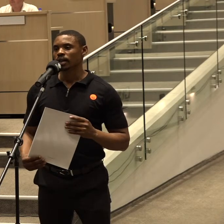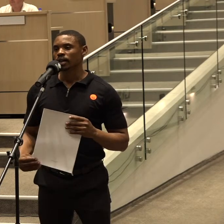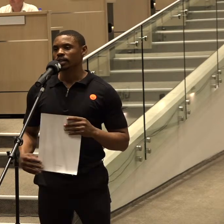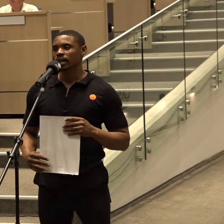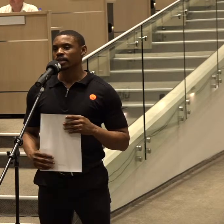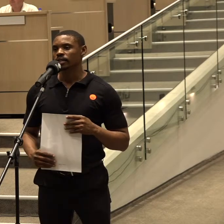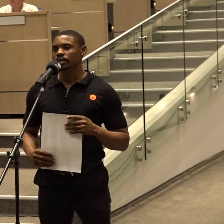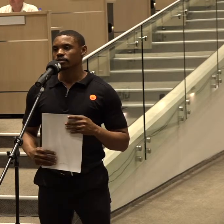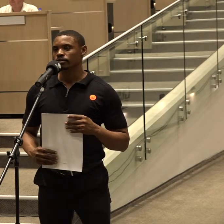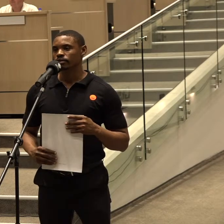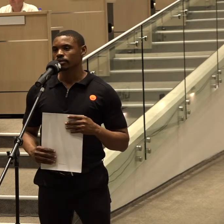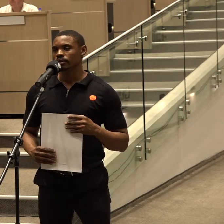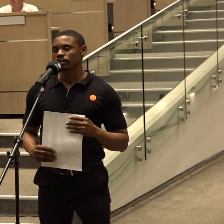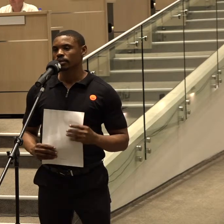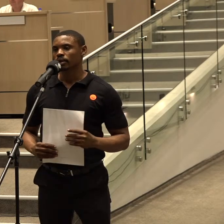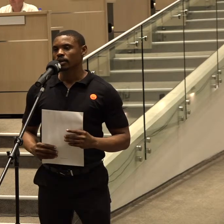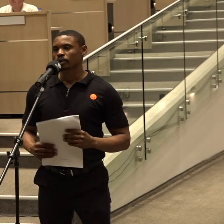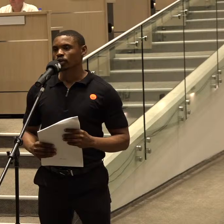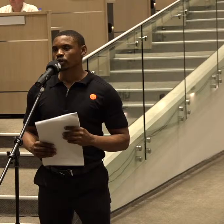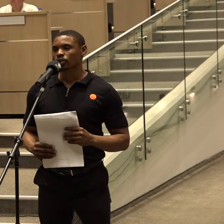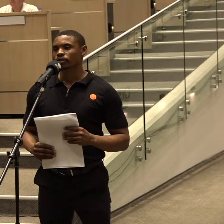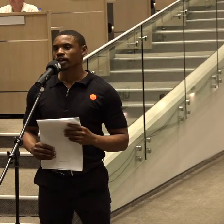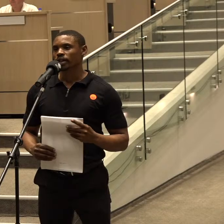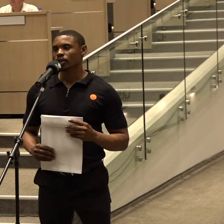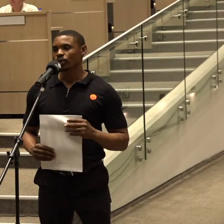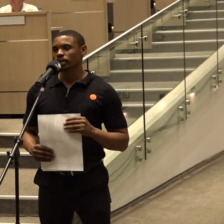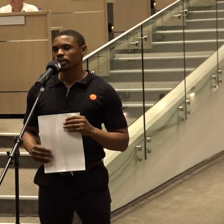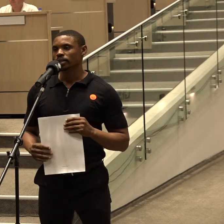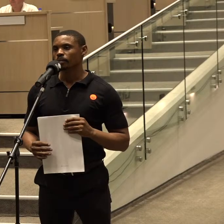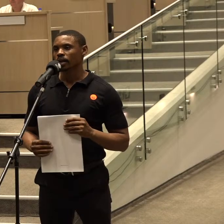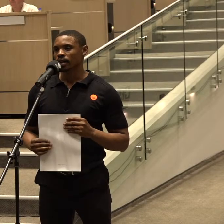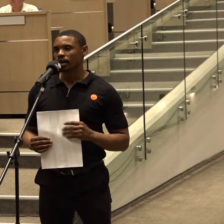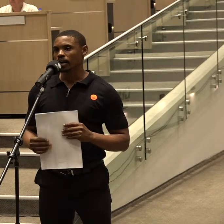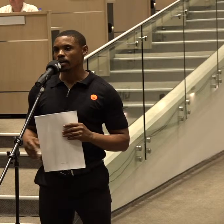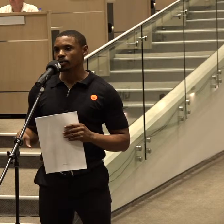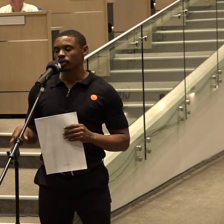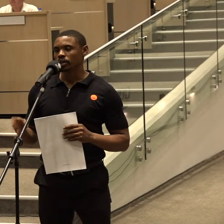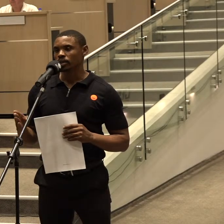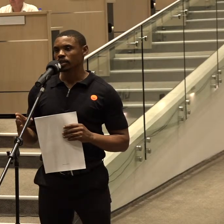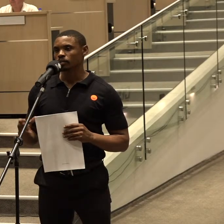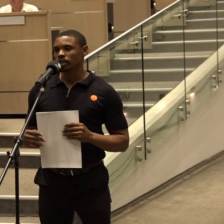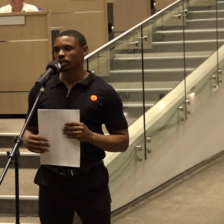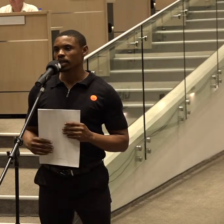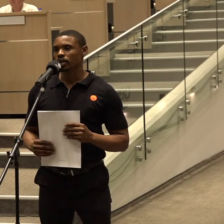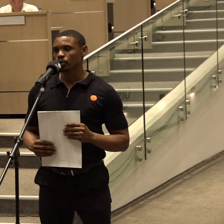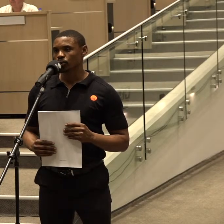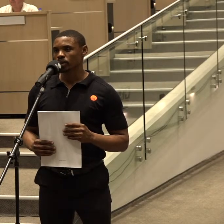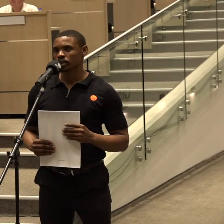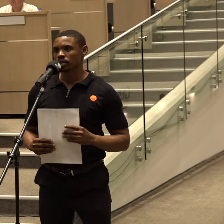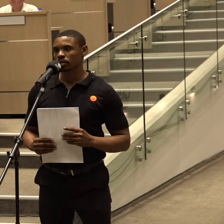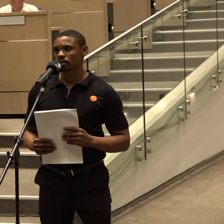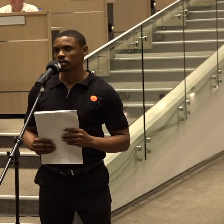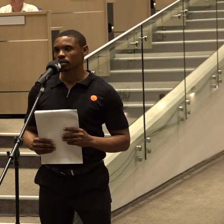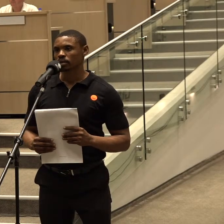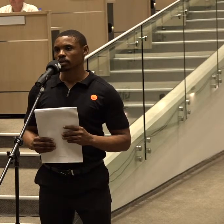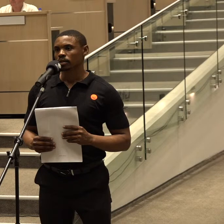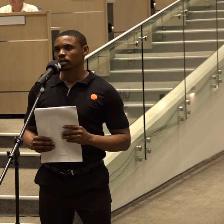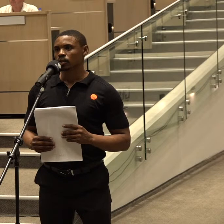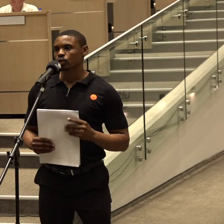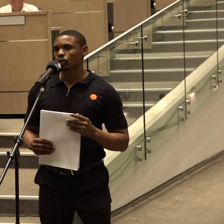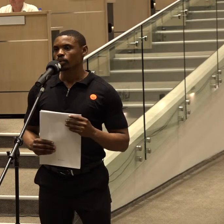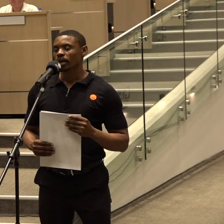I say because of the railways especially outputs